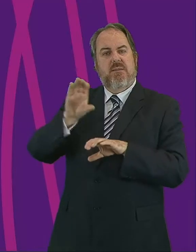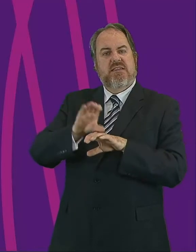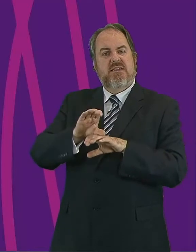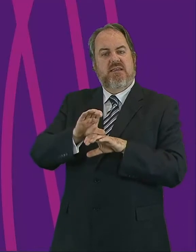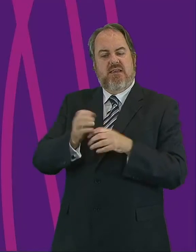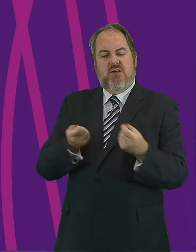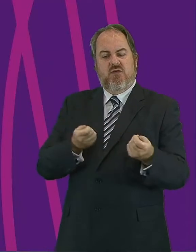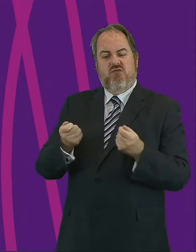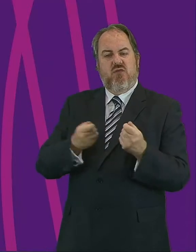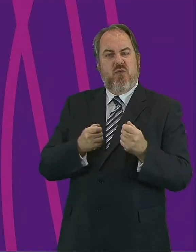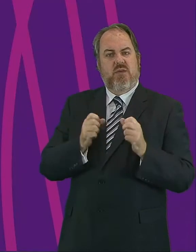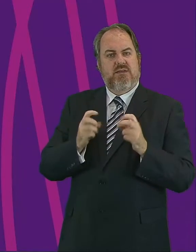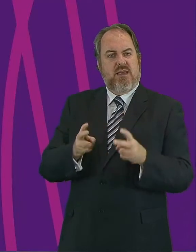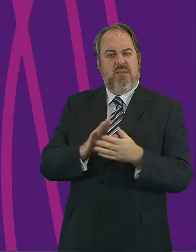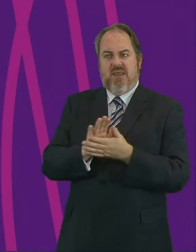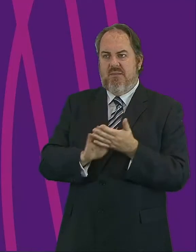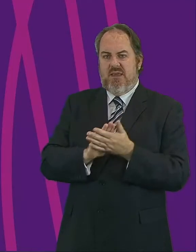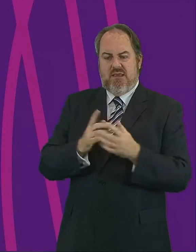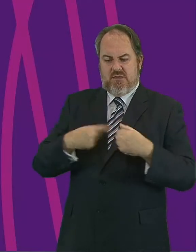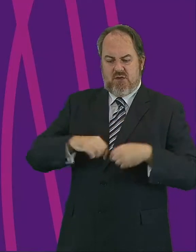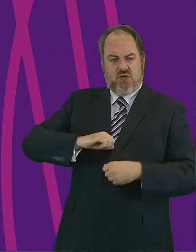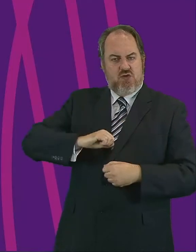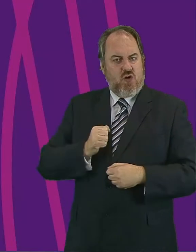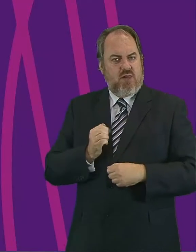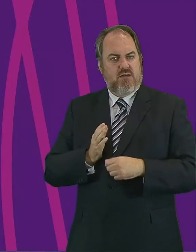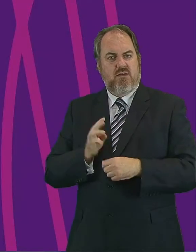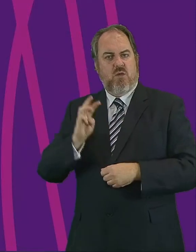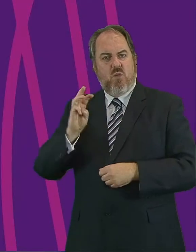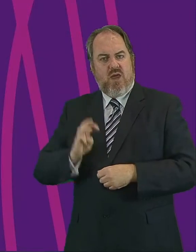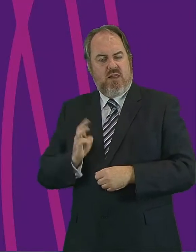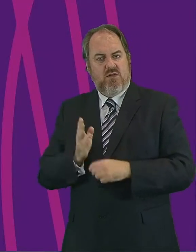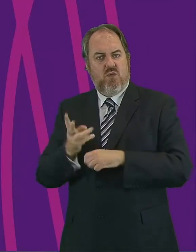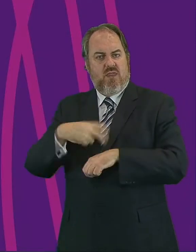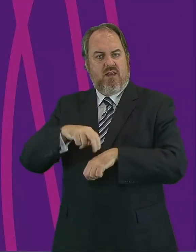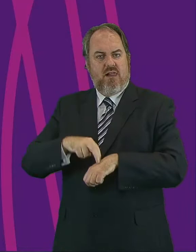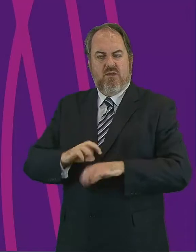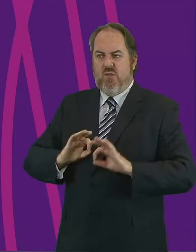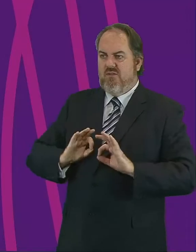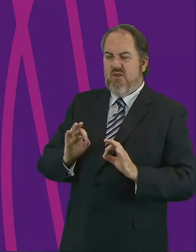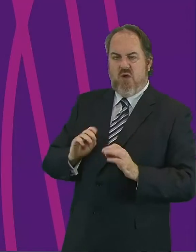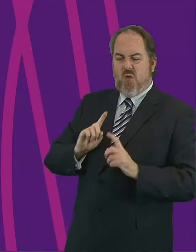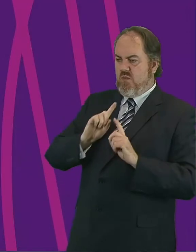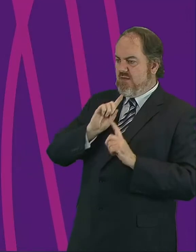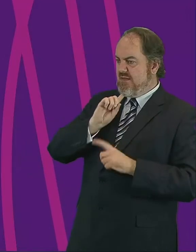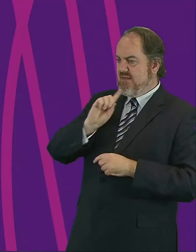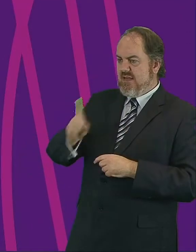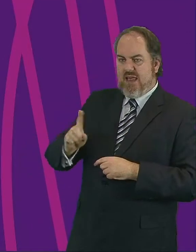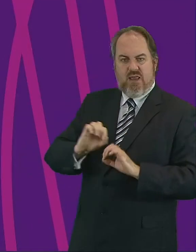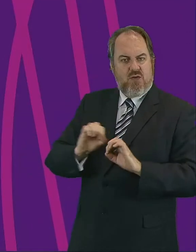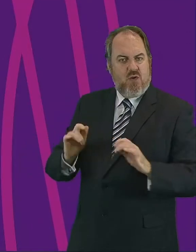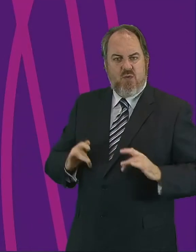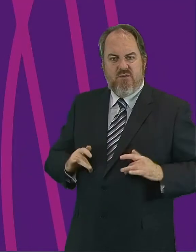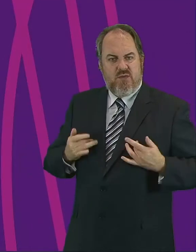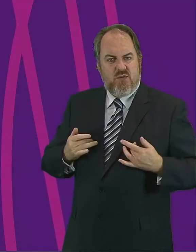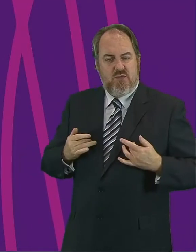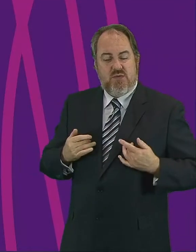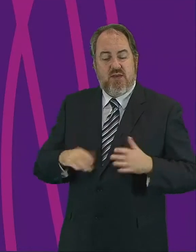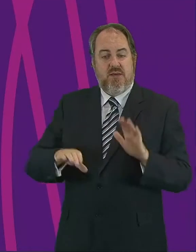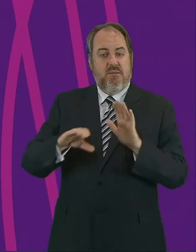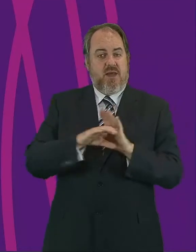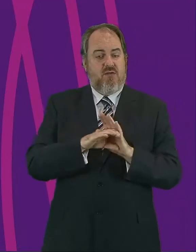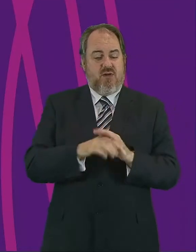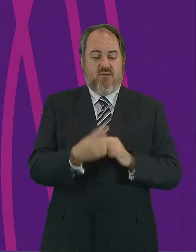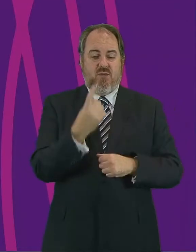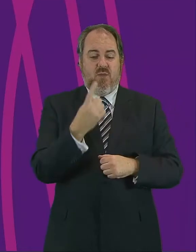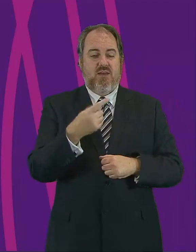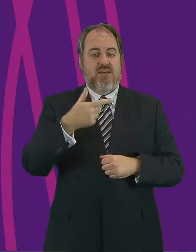will have no role in designing that regime, and that this Parliament will have no role in approving it. Paragraph 173 says the